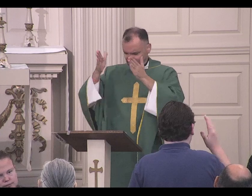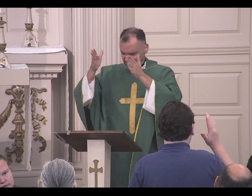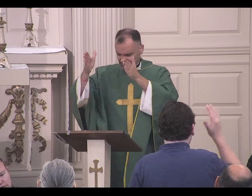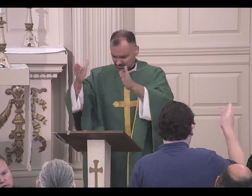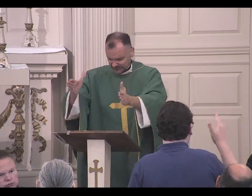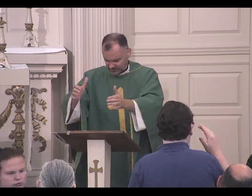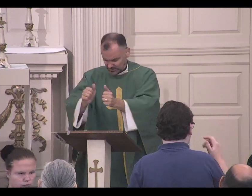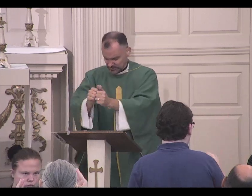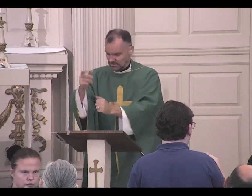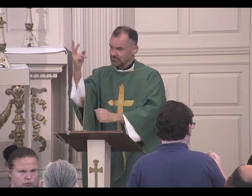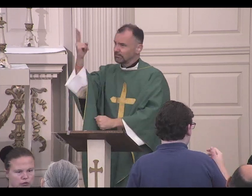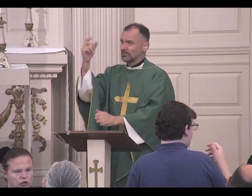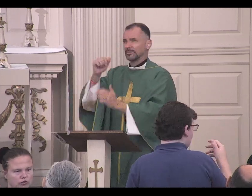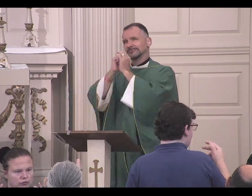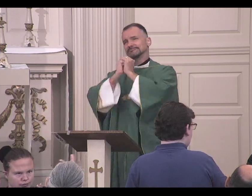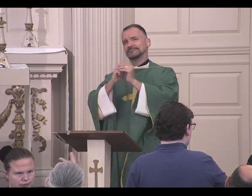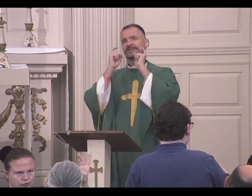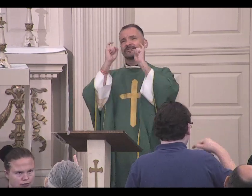come. Amen.